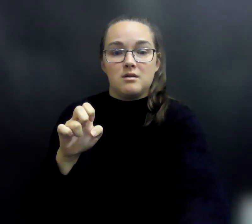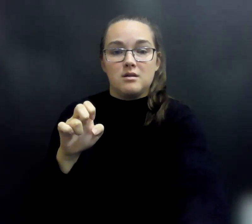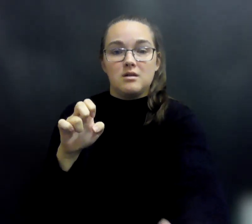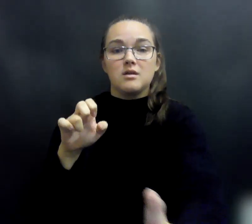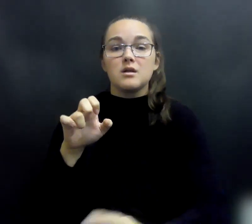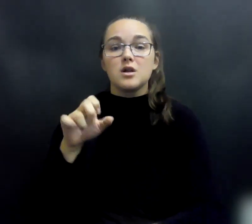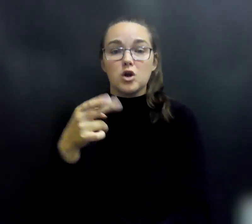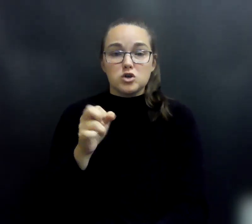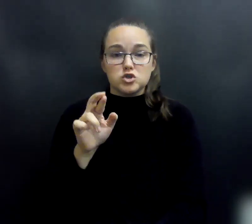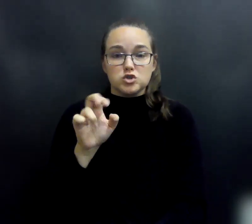note.